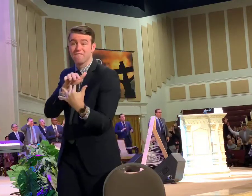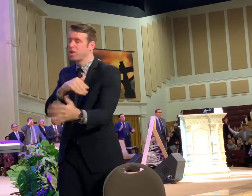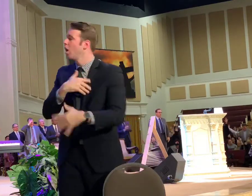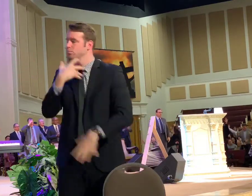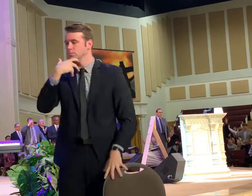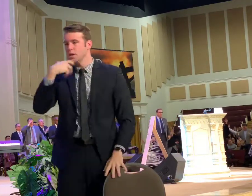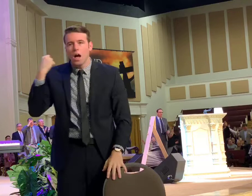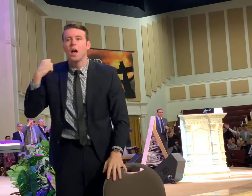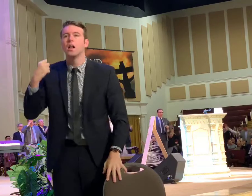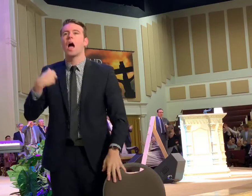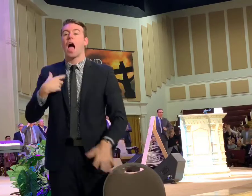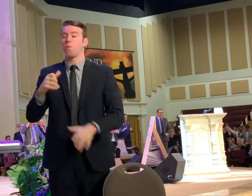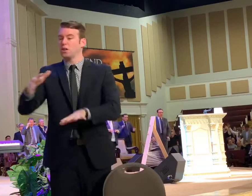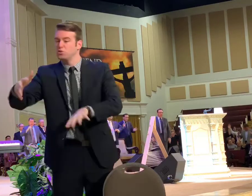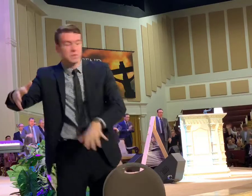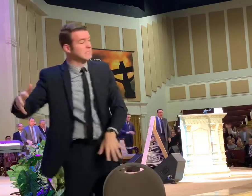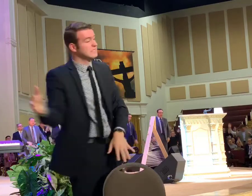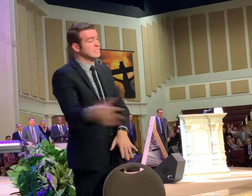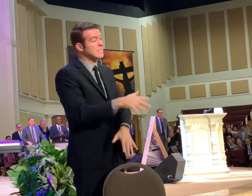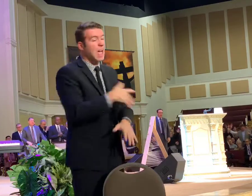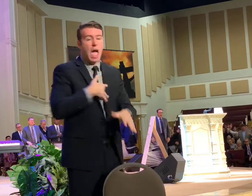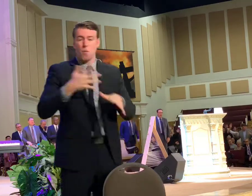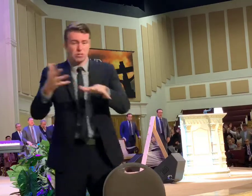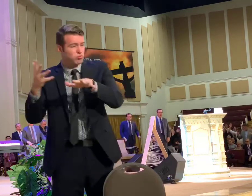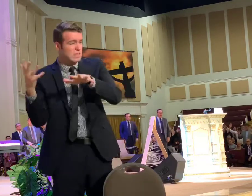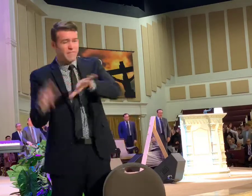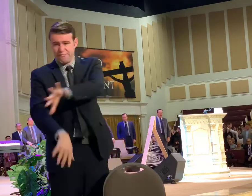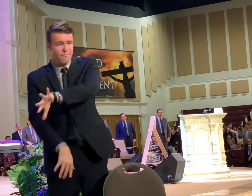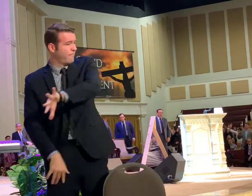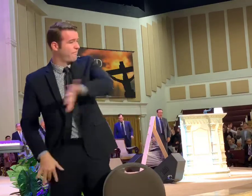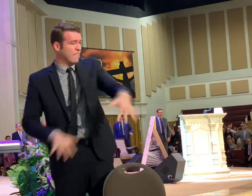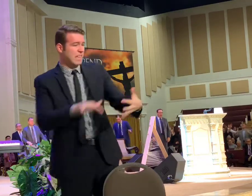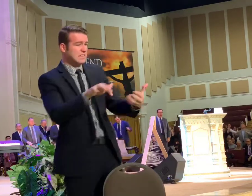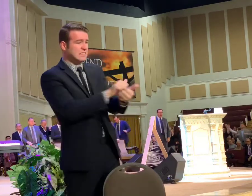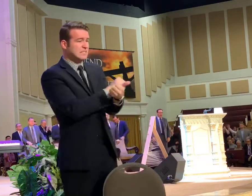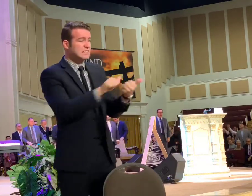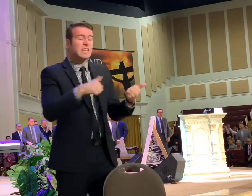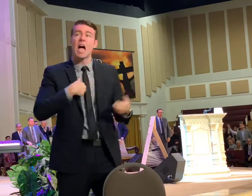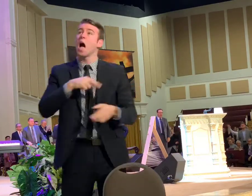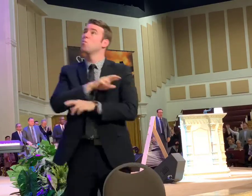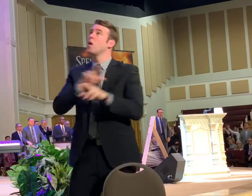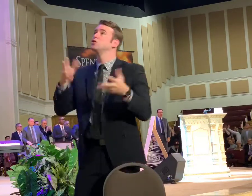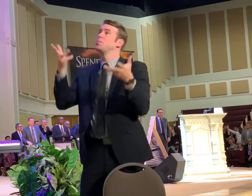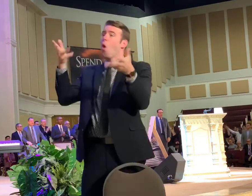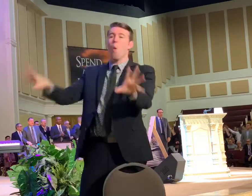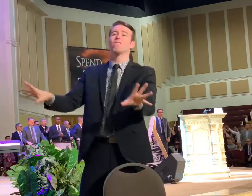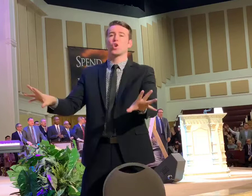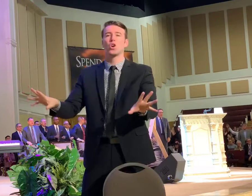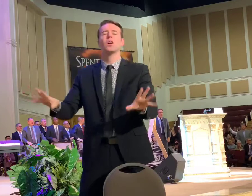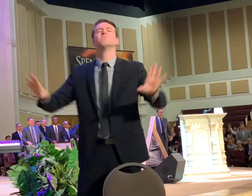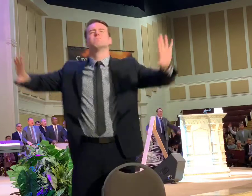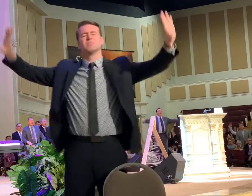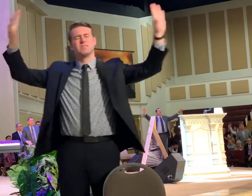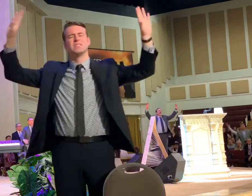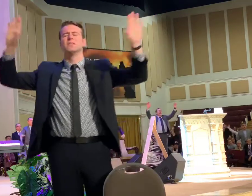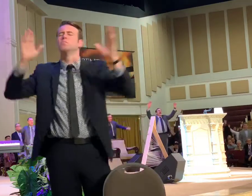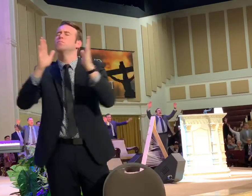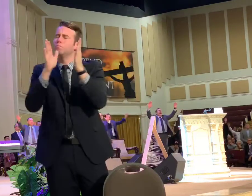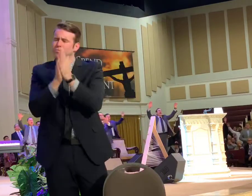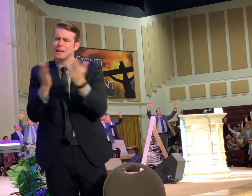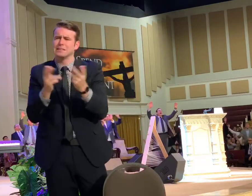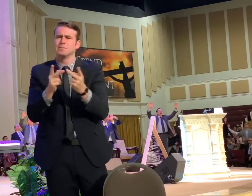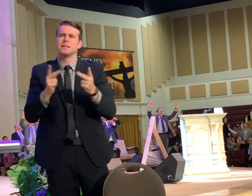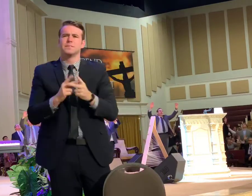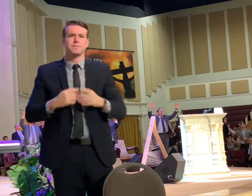I want it to be dead. I want it to be ripped in half. I'm ready for it to be over. Lift your hands and pray all across